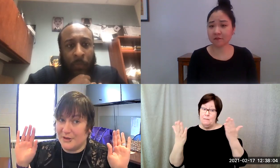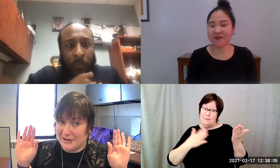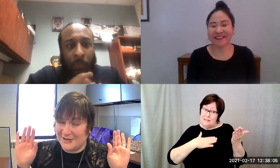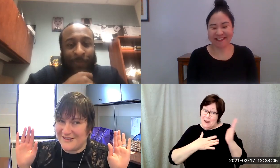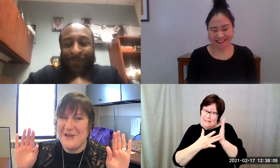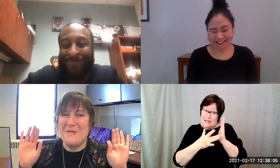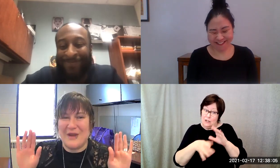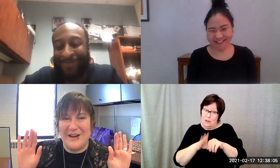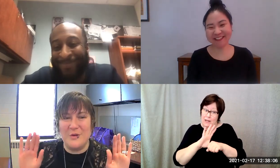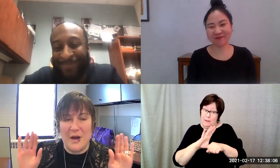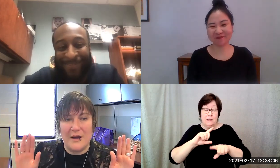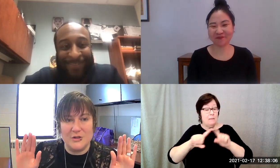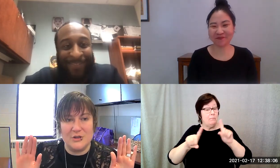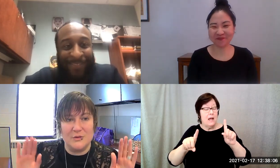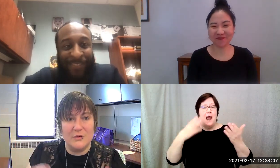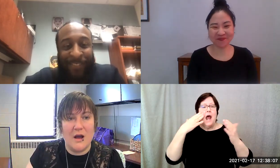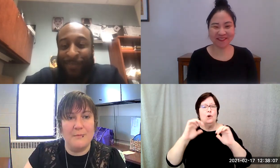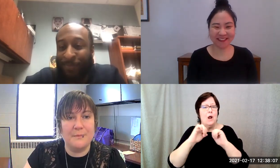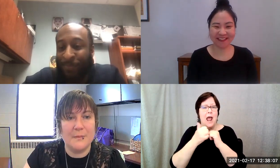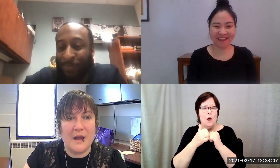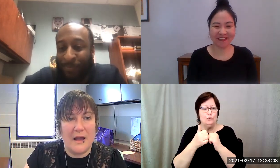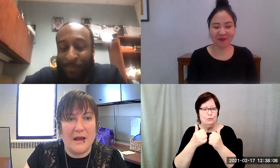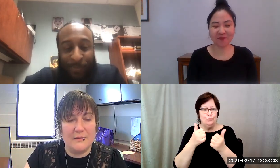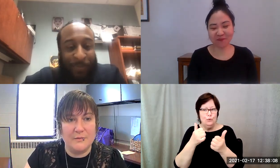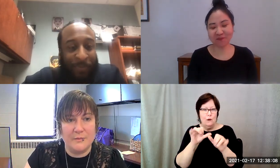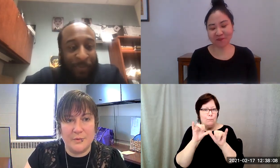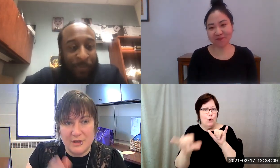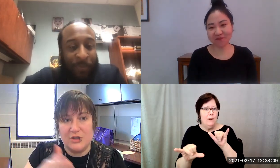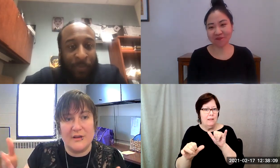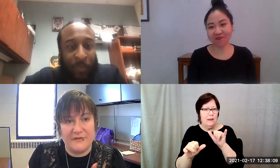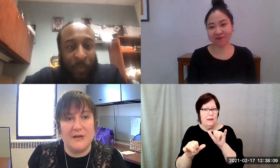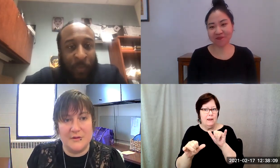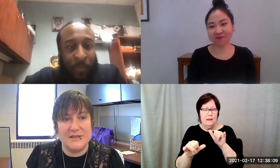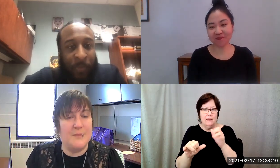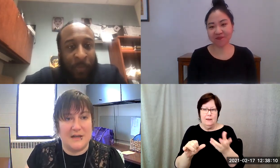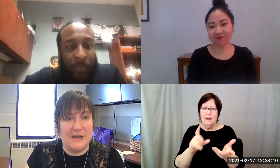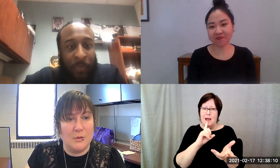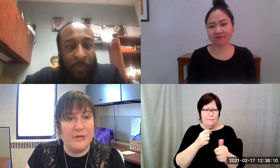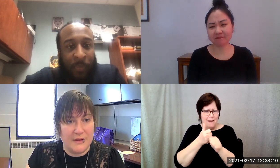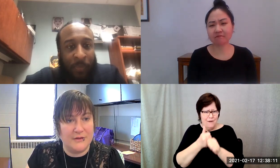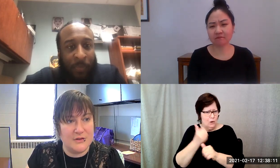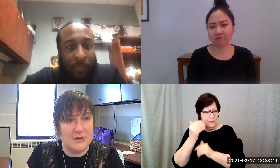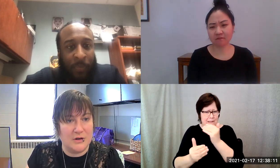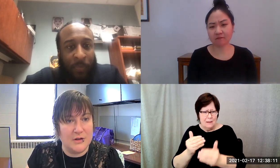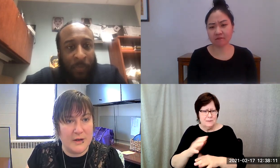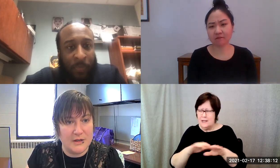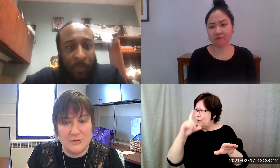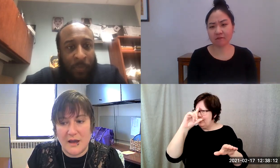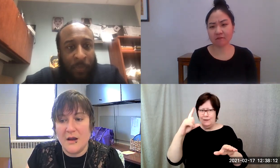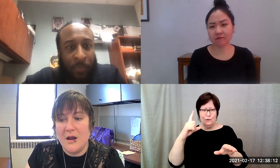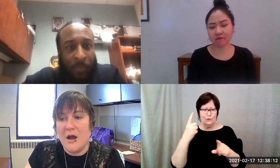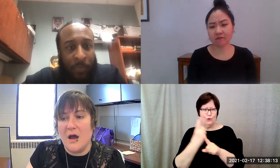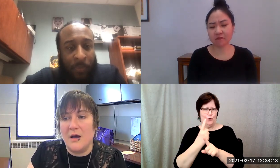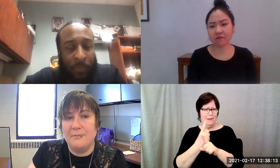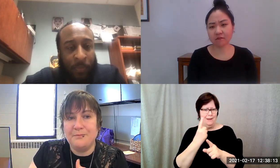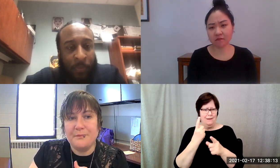technical inability, but I don't know how to, I'm pretty sure that I followed the steps, and I don't think that there's currently a way to do